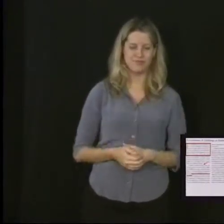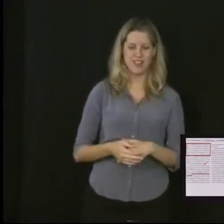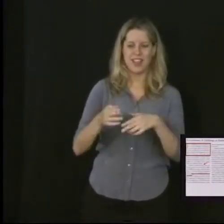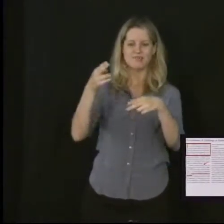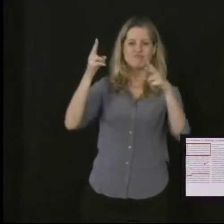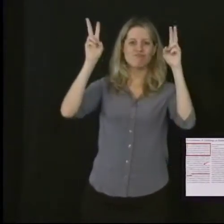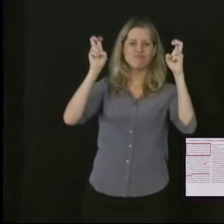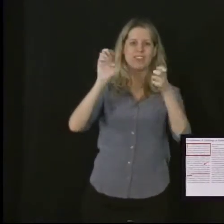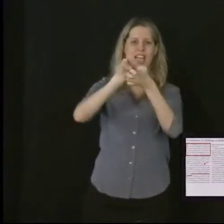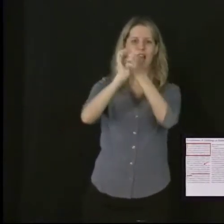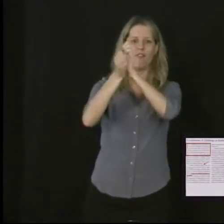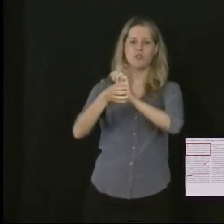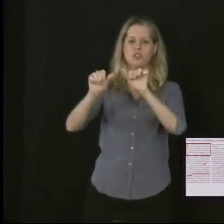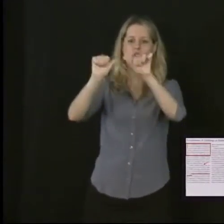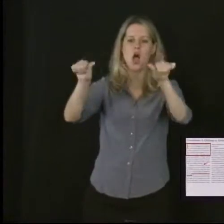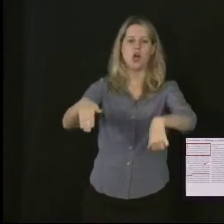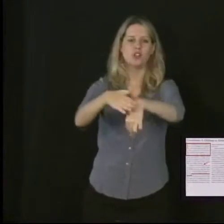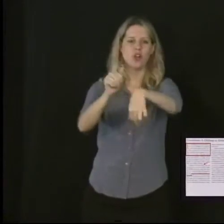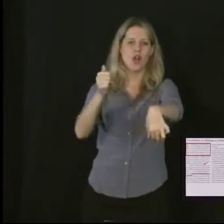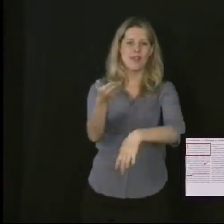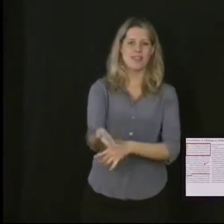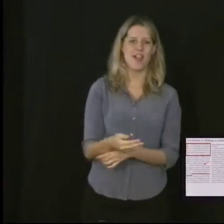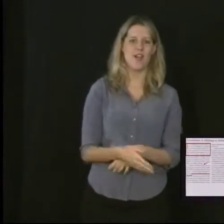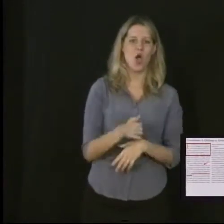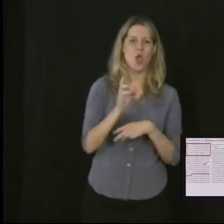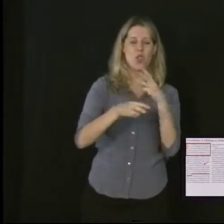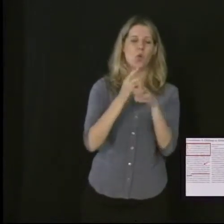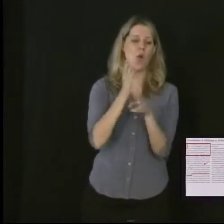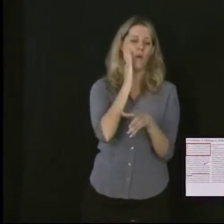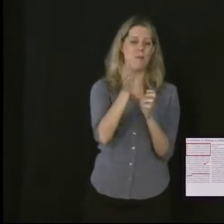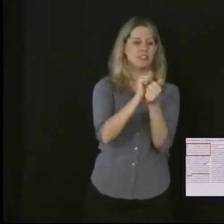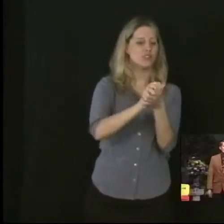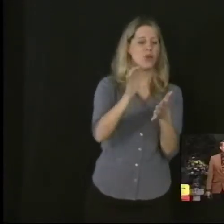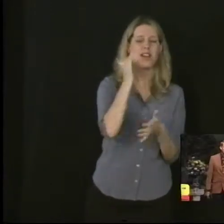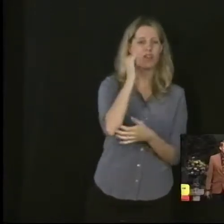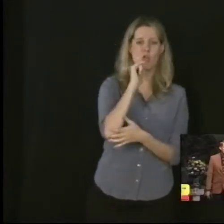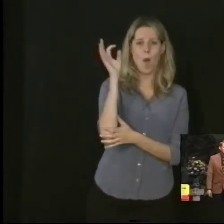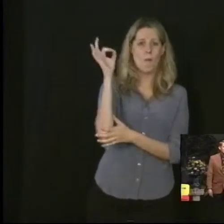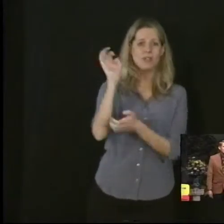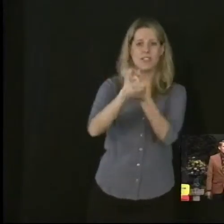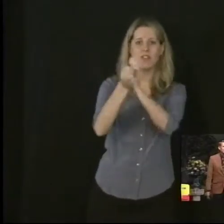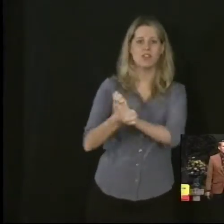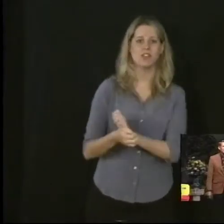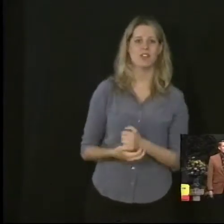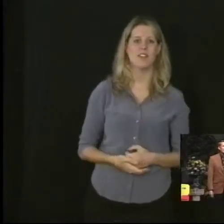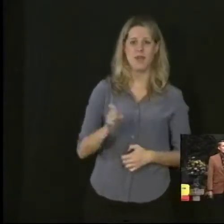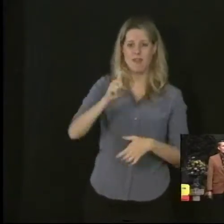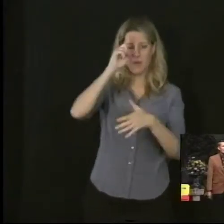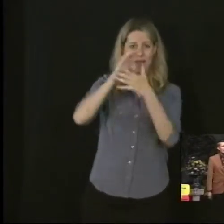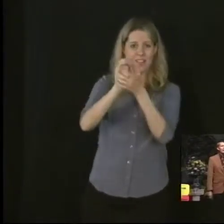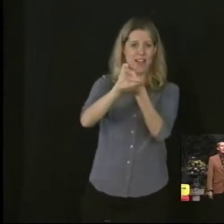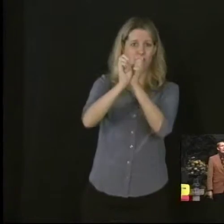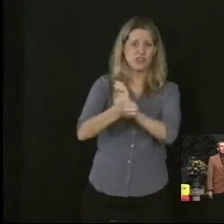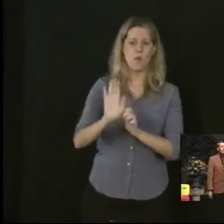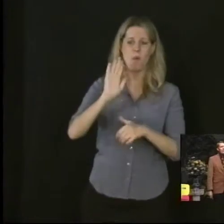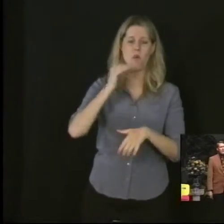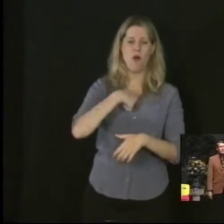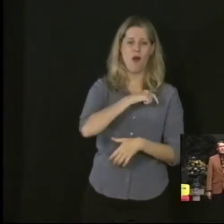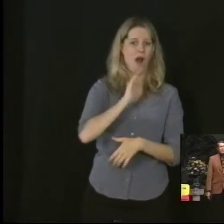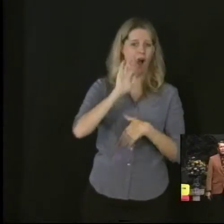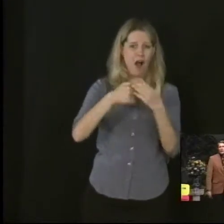will be destroyed if we don't preach evolution. Oh, the sky is falling. We've got to get more evolution or we're all going to die. They somehow think that